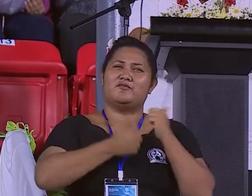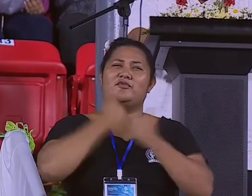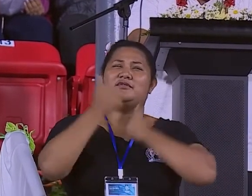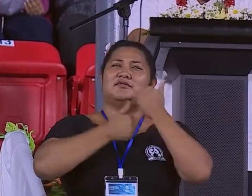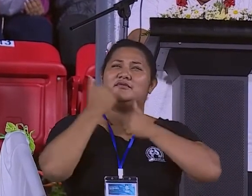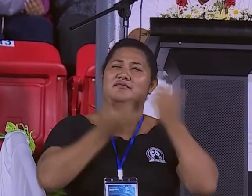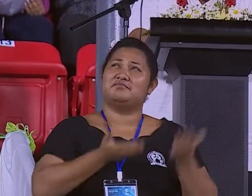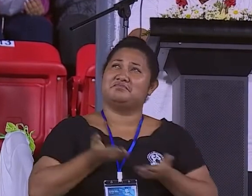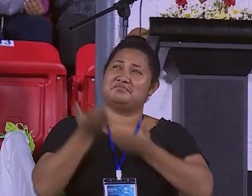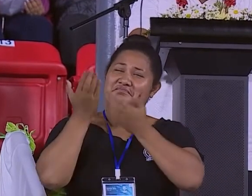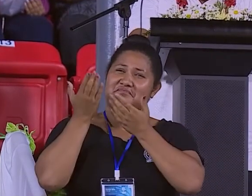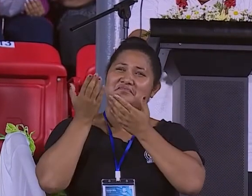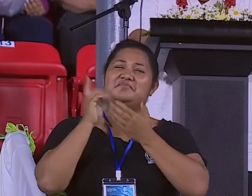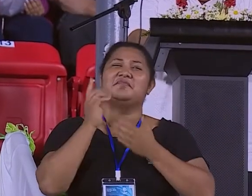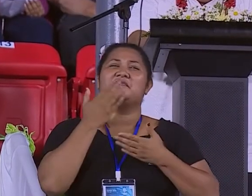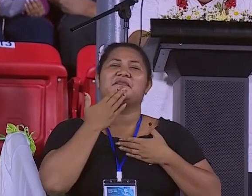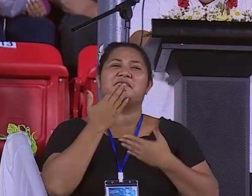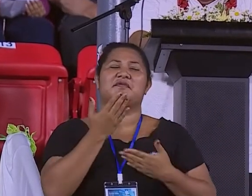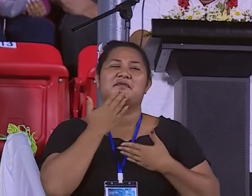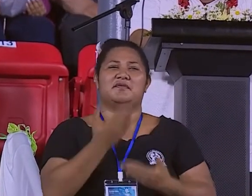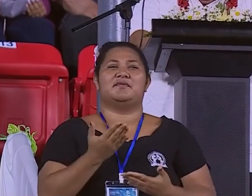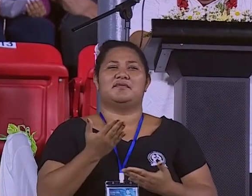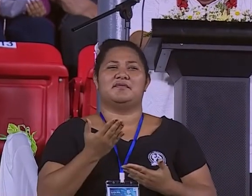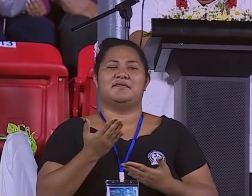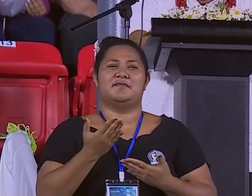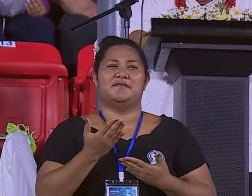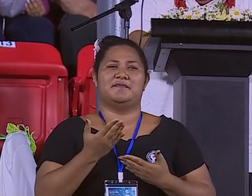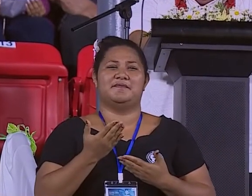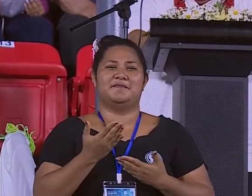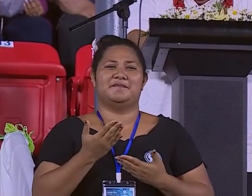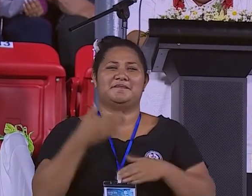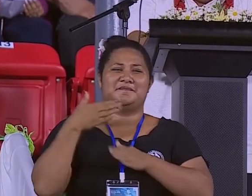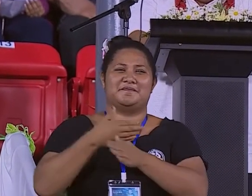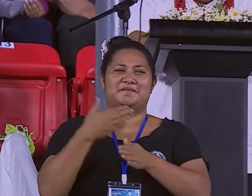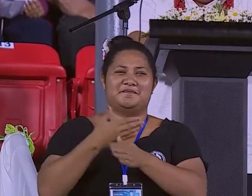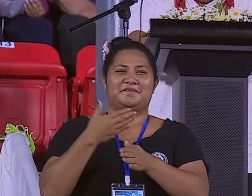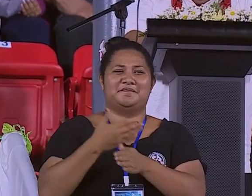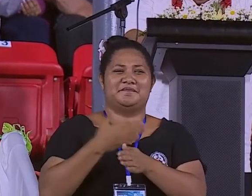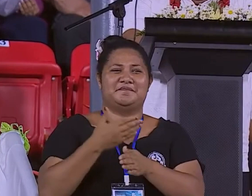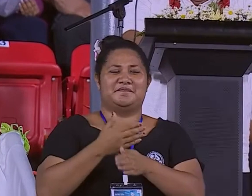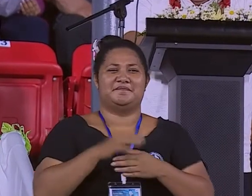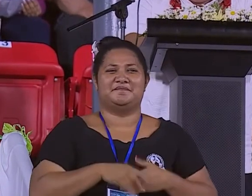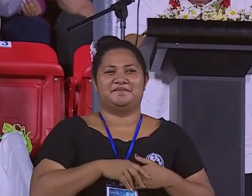o malo. Le whaafitai lea I le ngā luenga